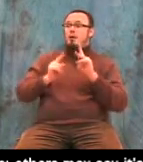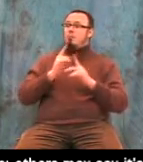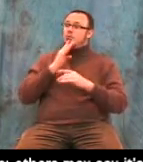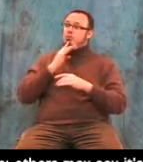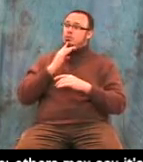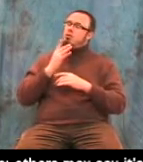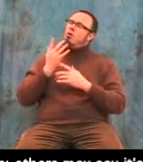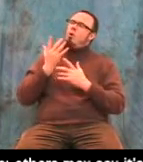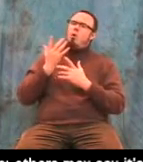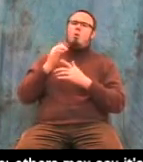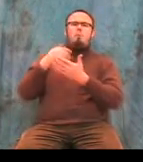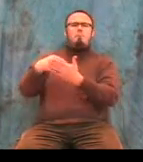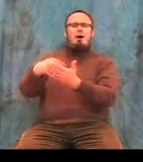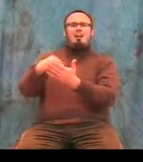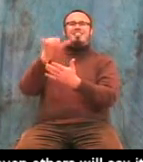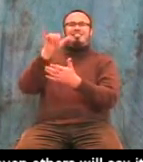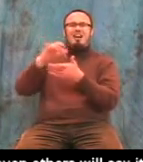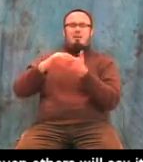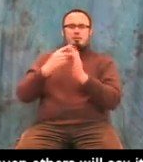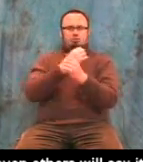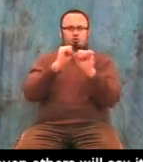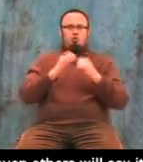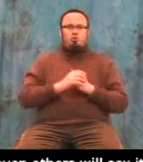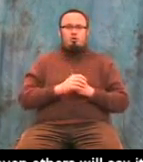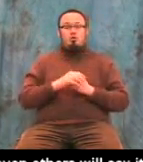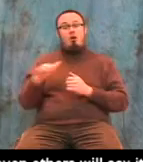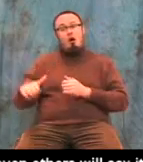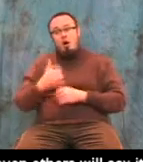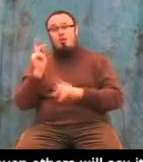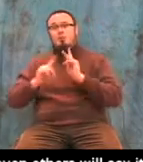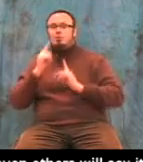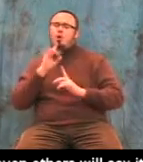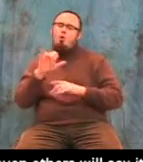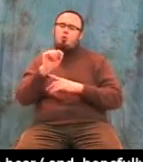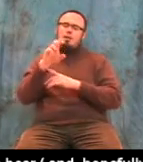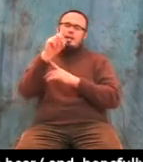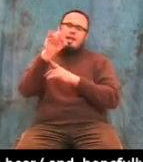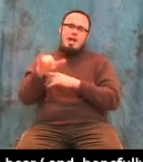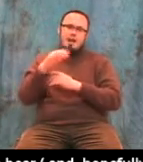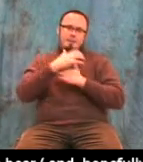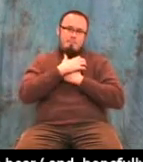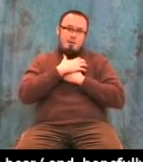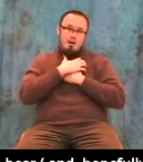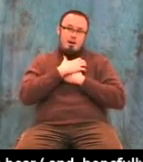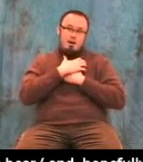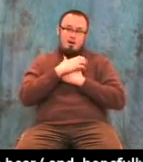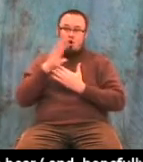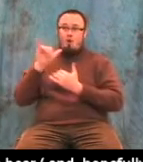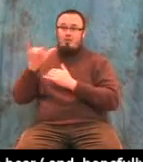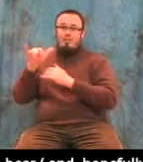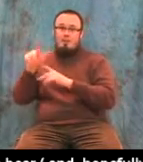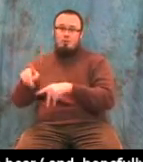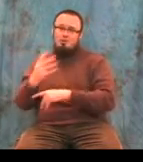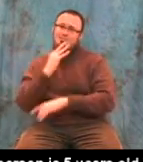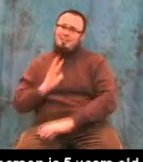may say it's money. And even others will say it's a teddy bear. And hopefully that person is 5 years